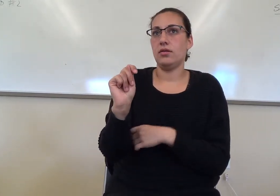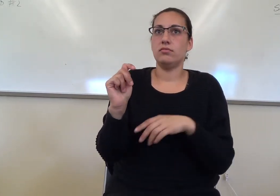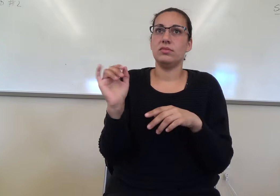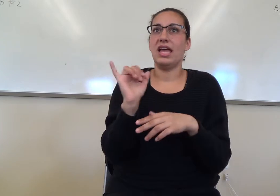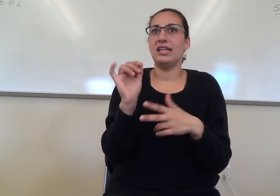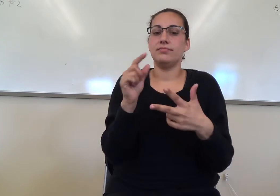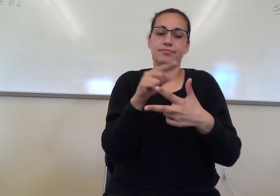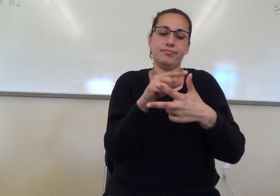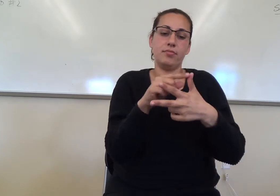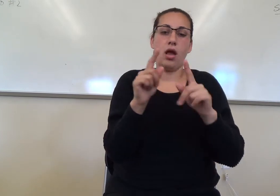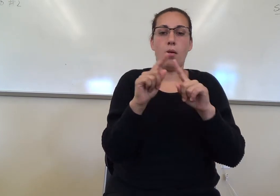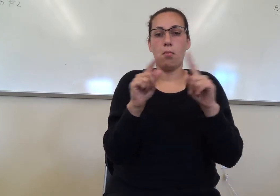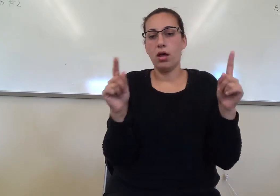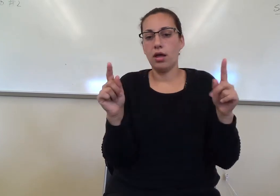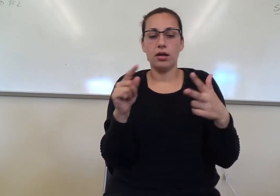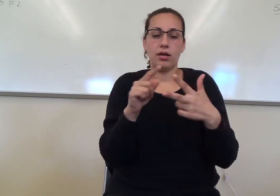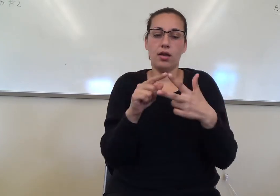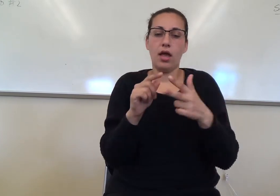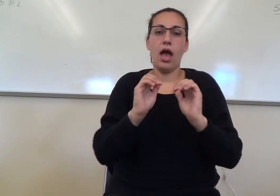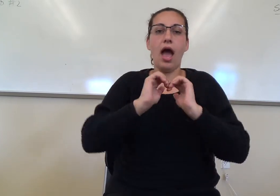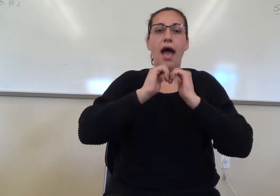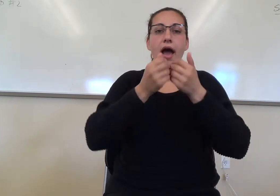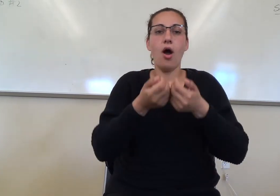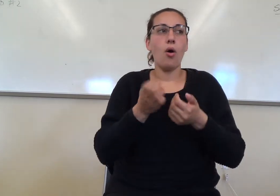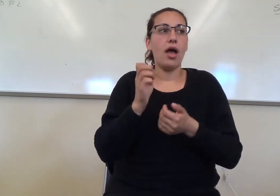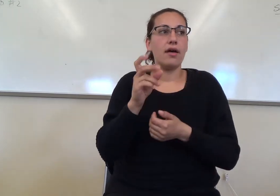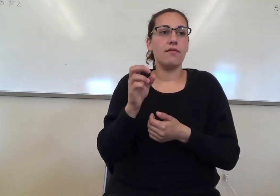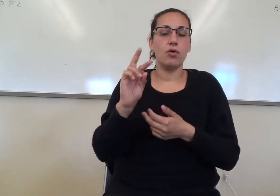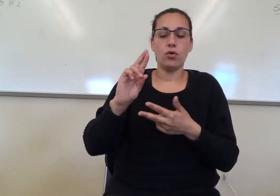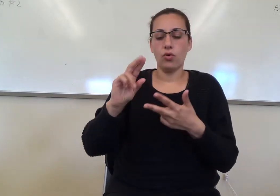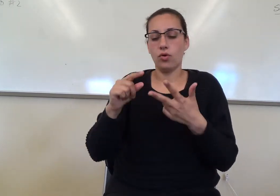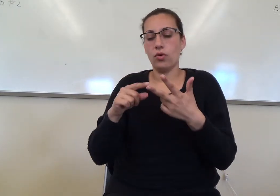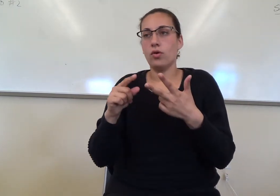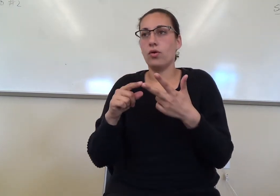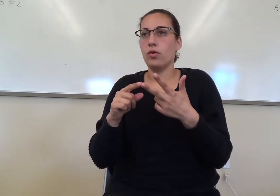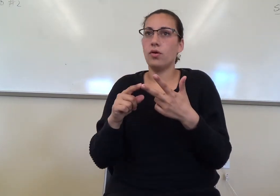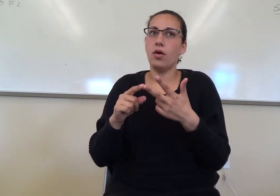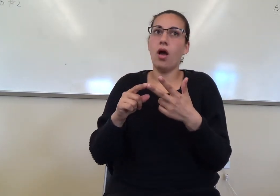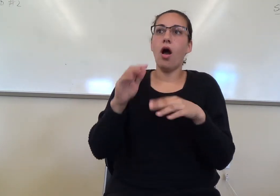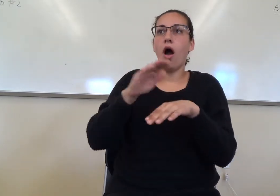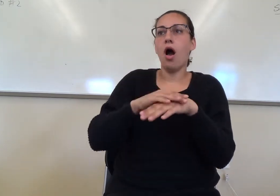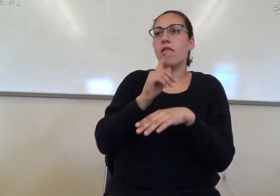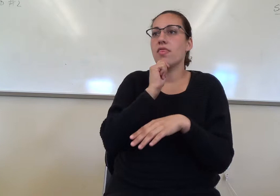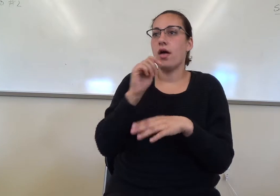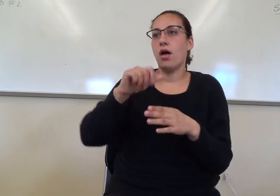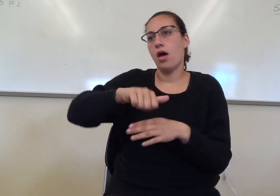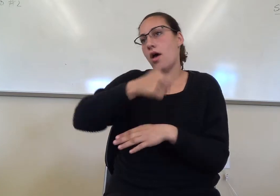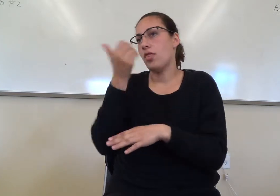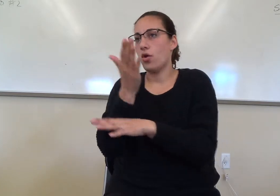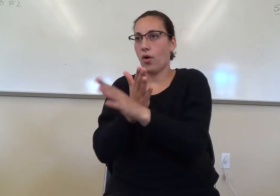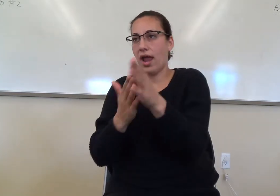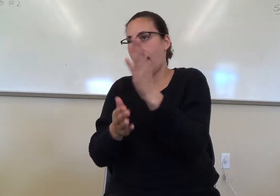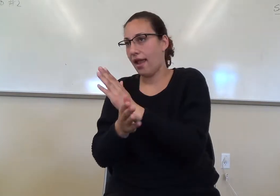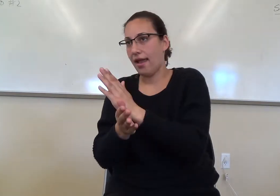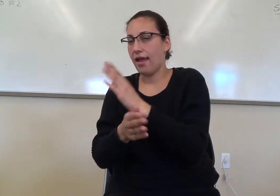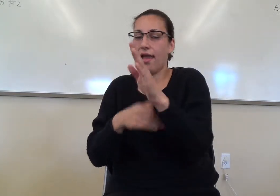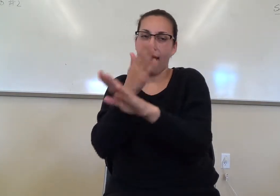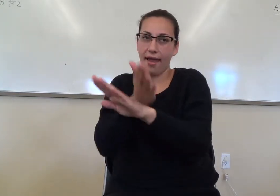however, although, on the other hand, things that reverse or turn it